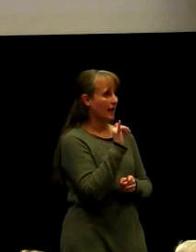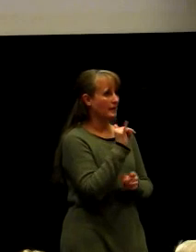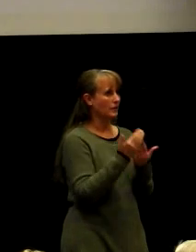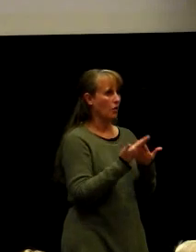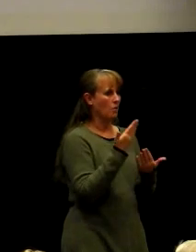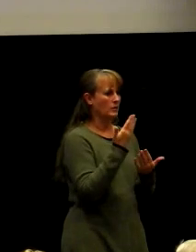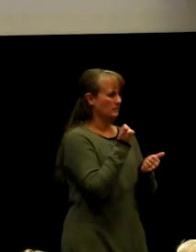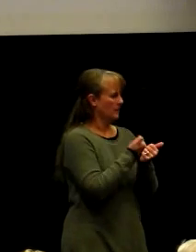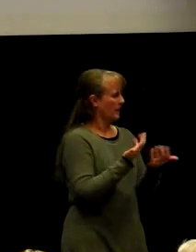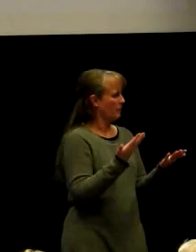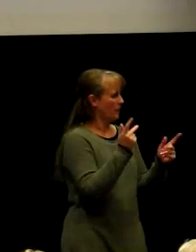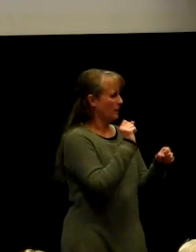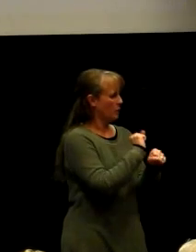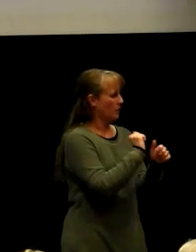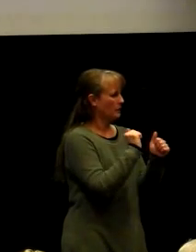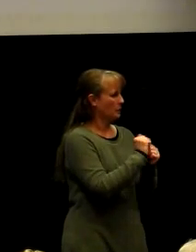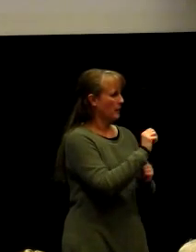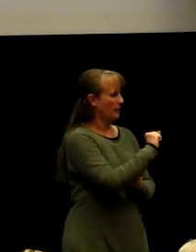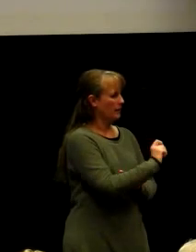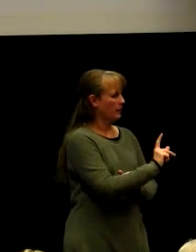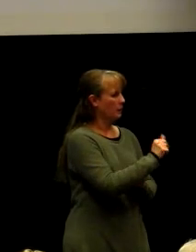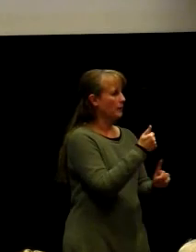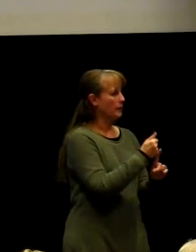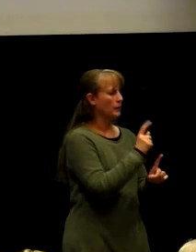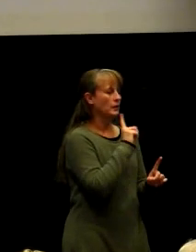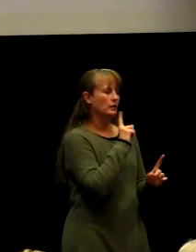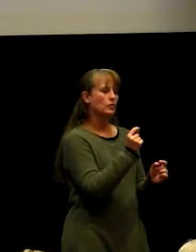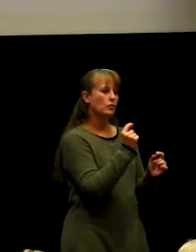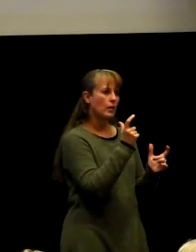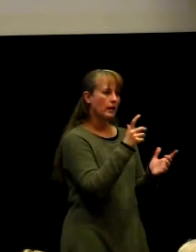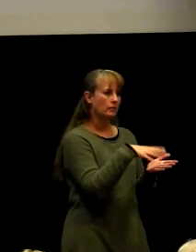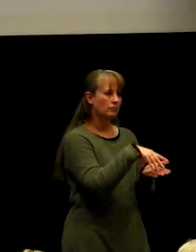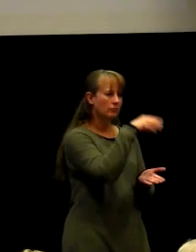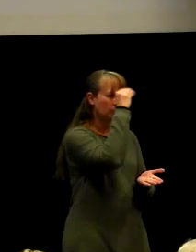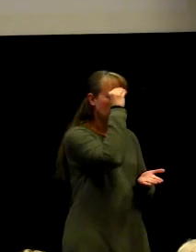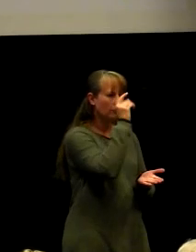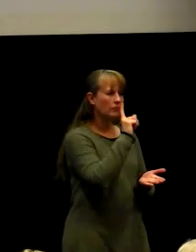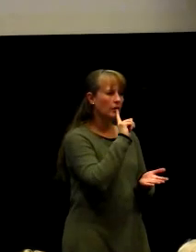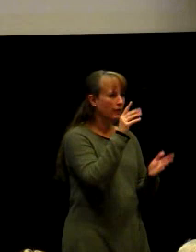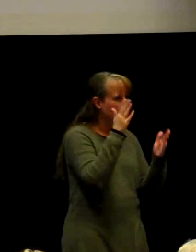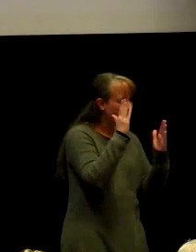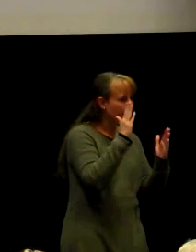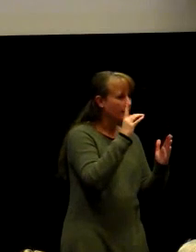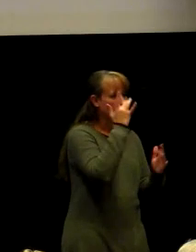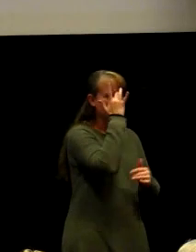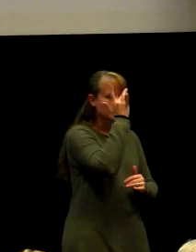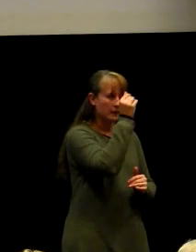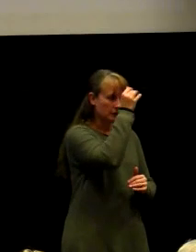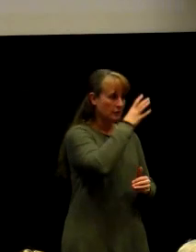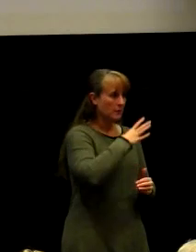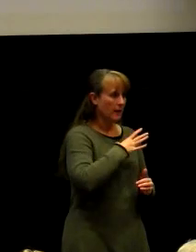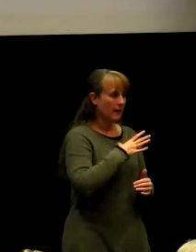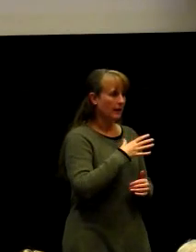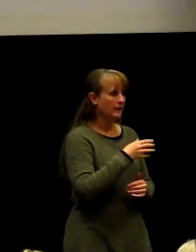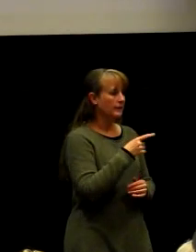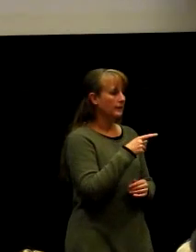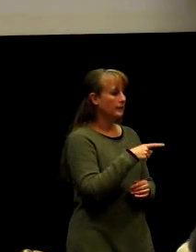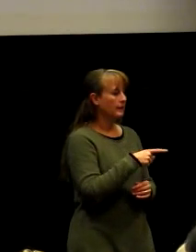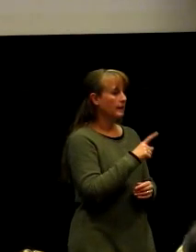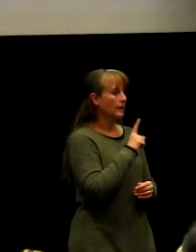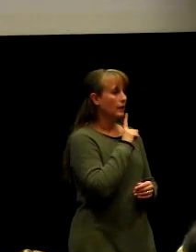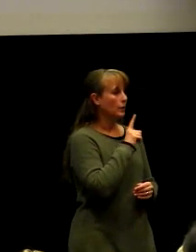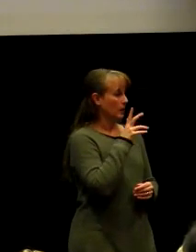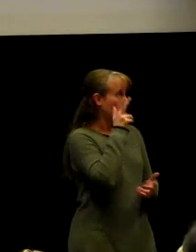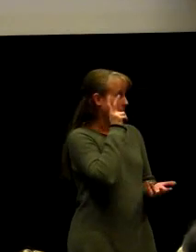practically everyone who worked with Kubrick, that he was an incredibly quick study, very, very attentive, very intelligent man, and he really